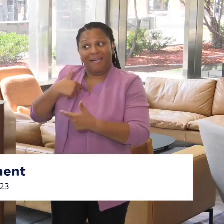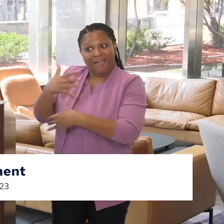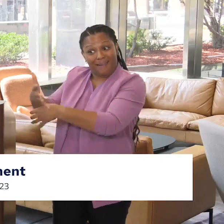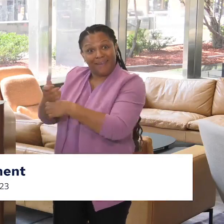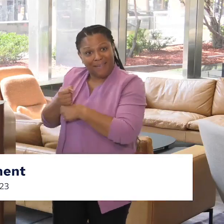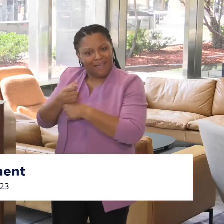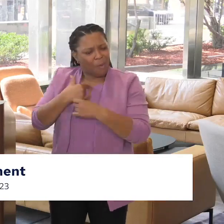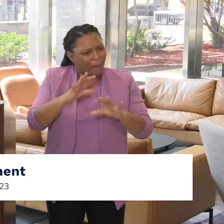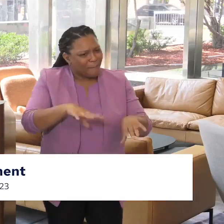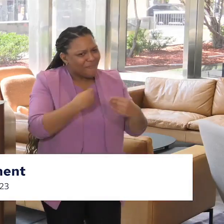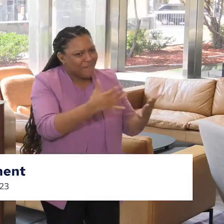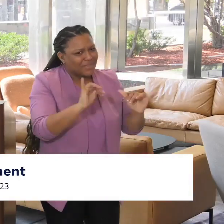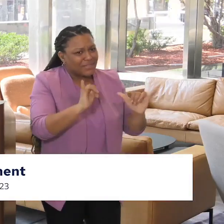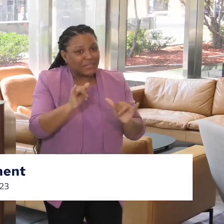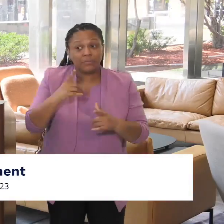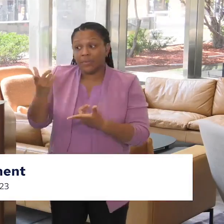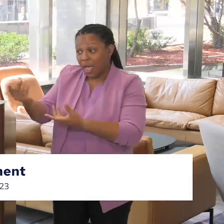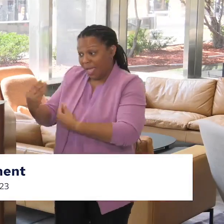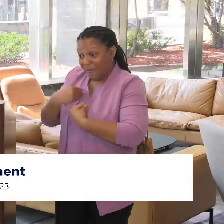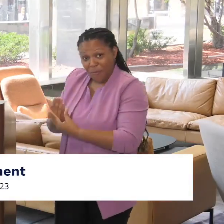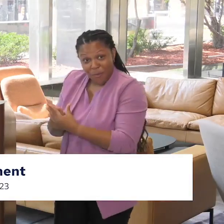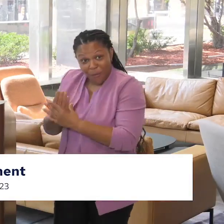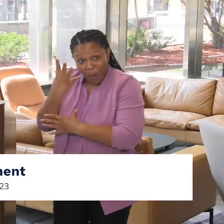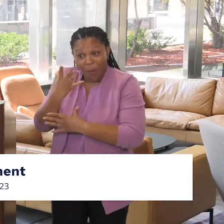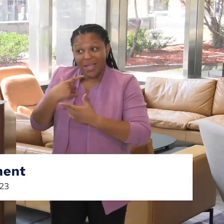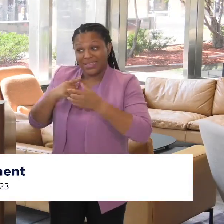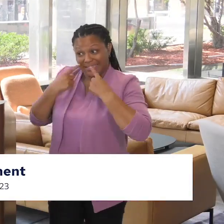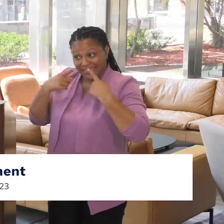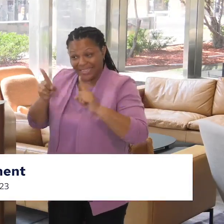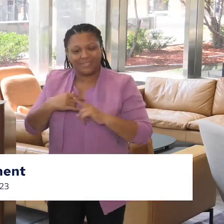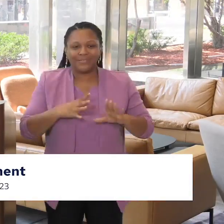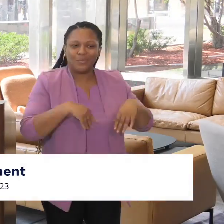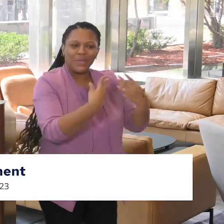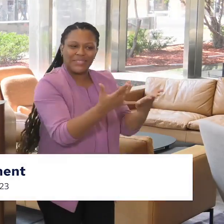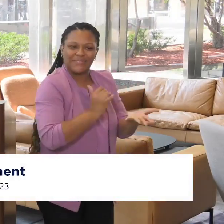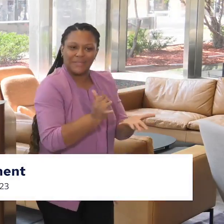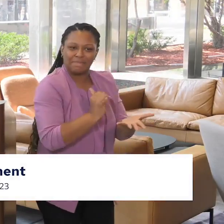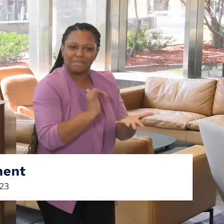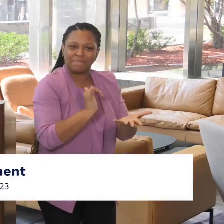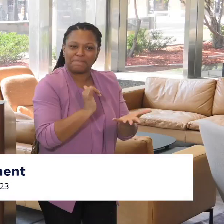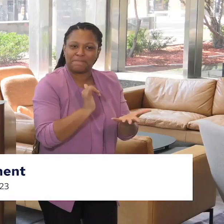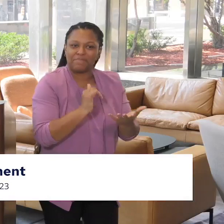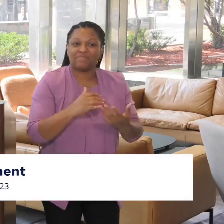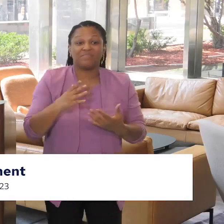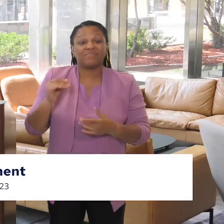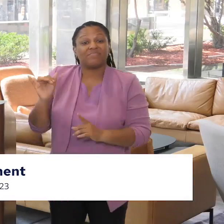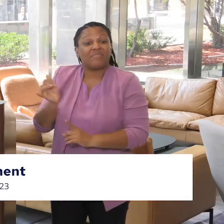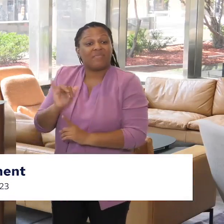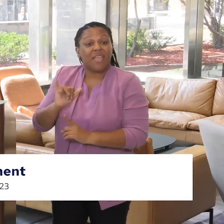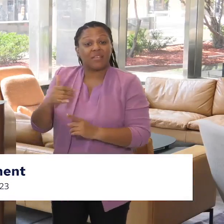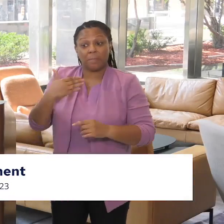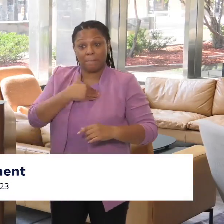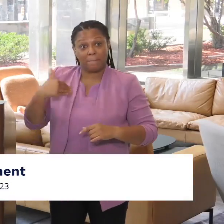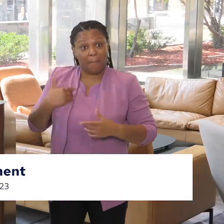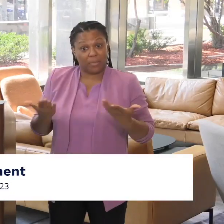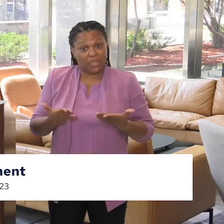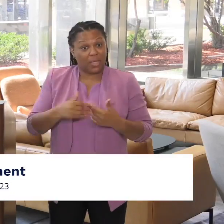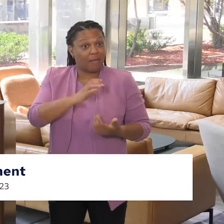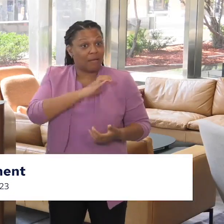and prosper as a human being, and now even as a member of Congress. I didn't get to Congress